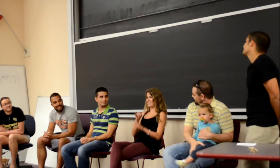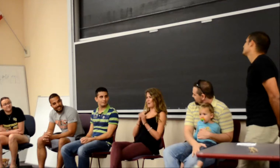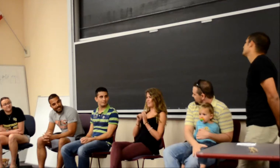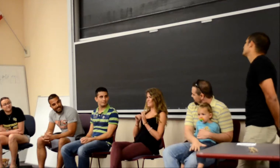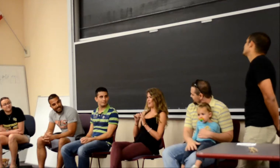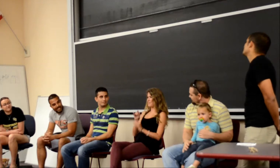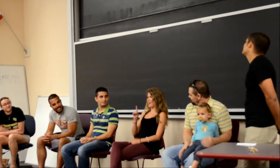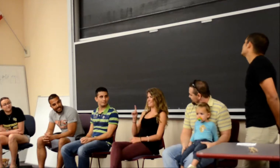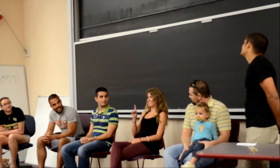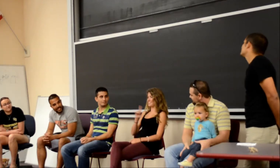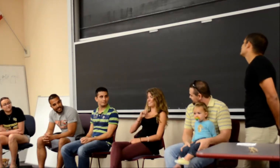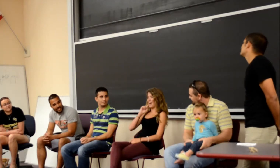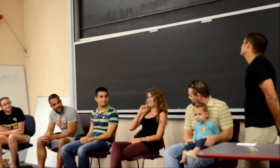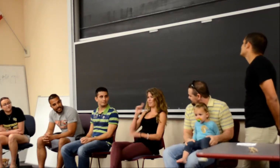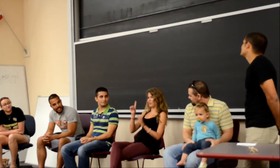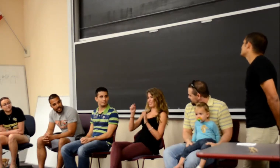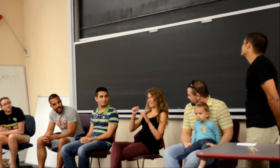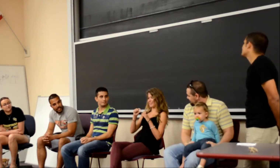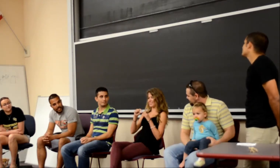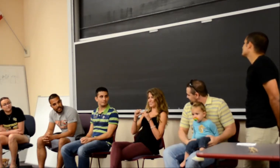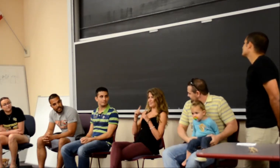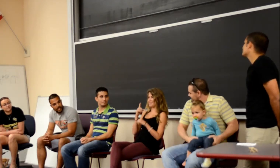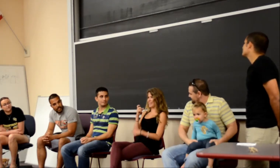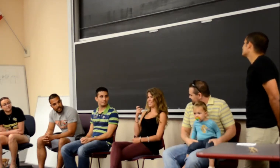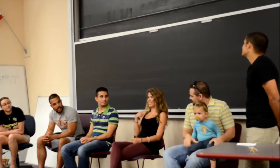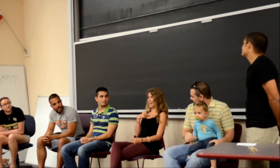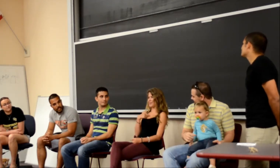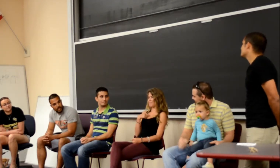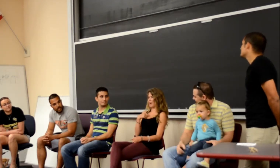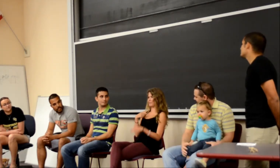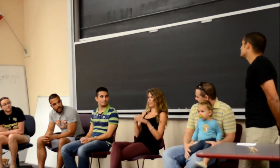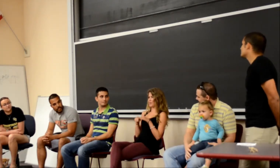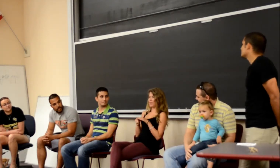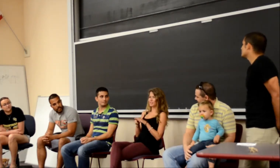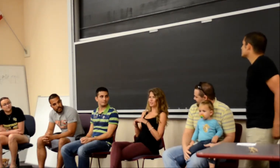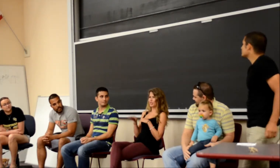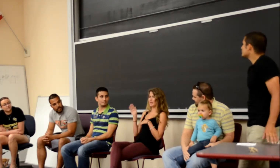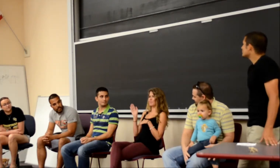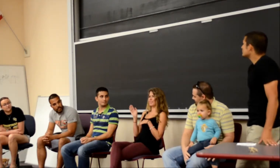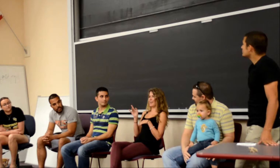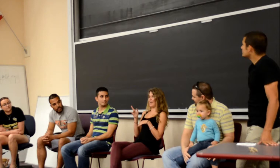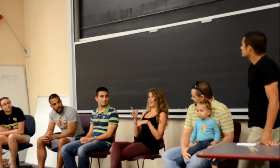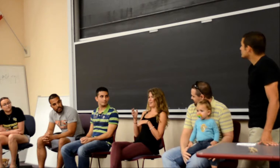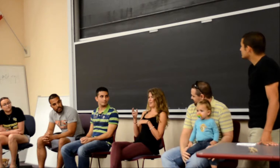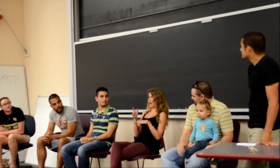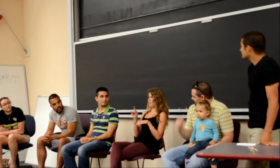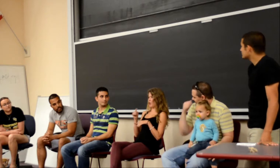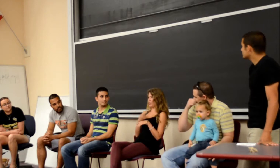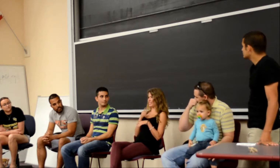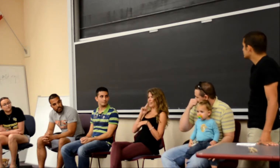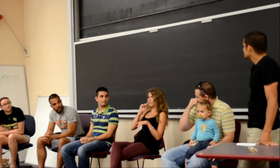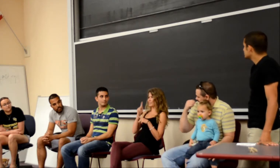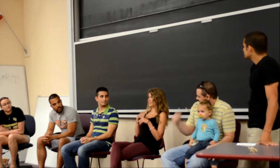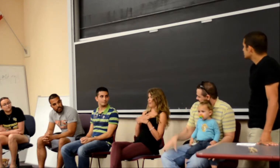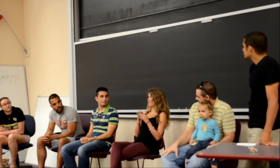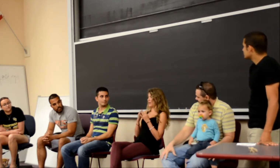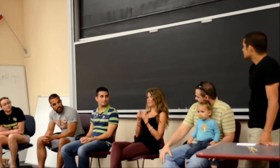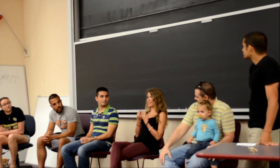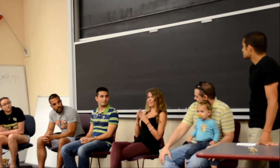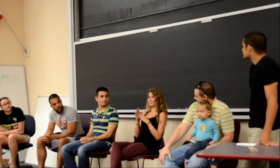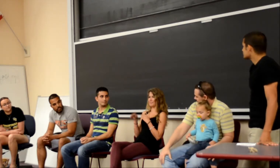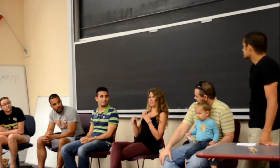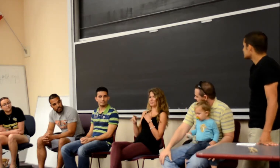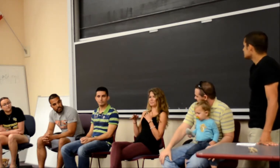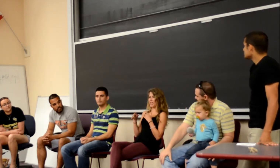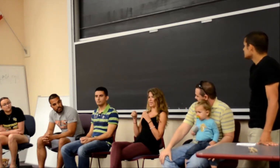I identify myself as deaf little d because I'm like mainstream. I'm the only deaf person in my